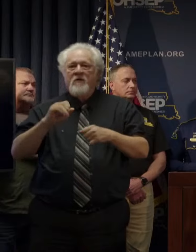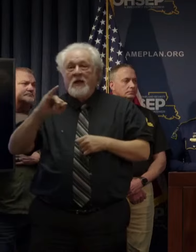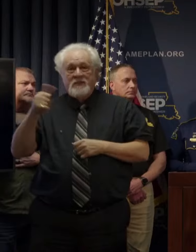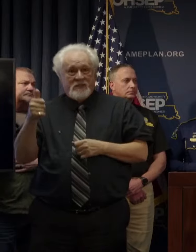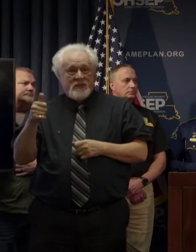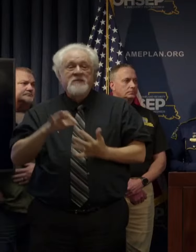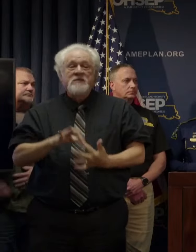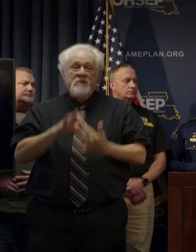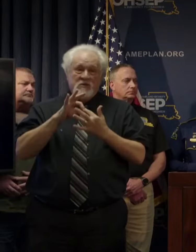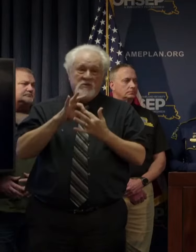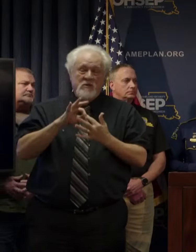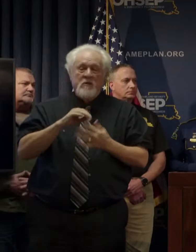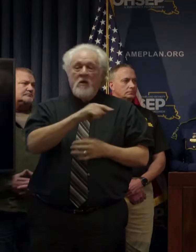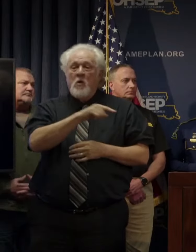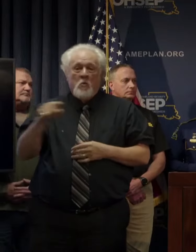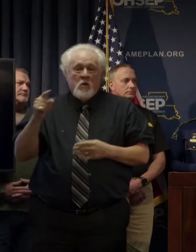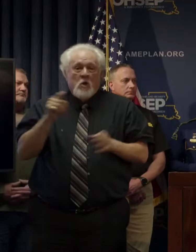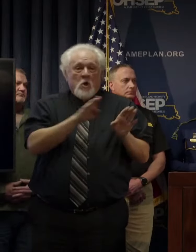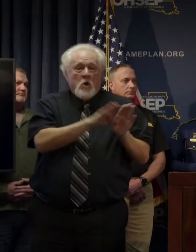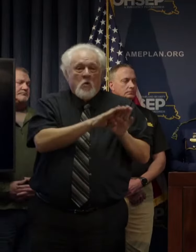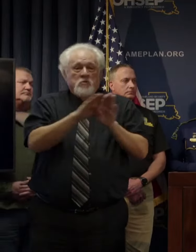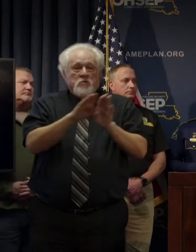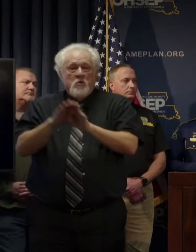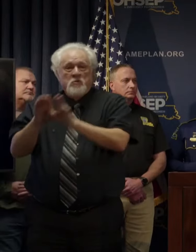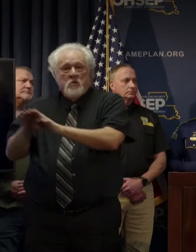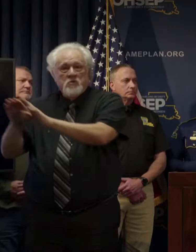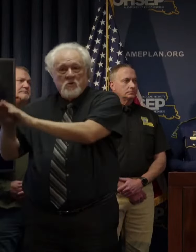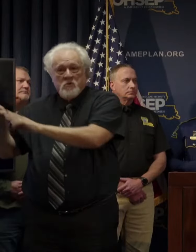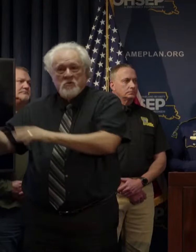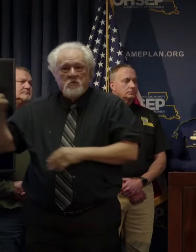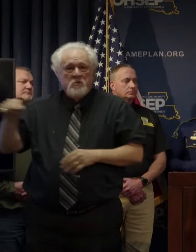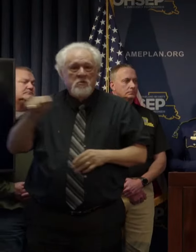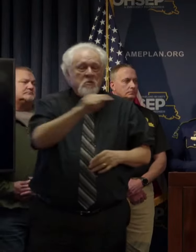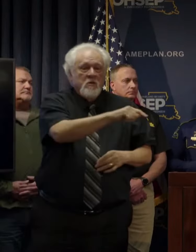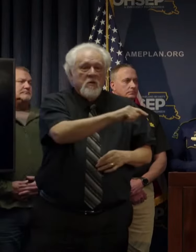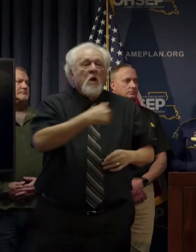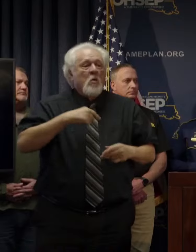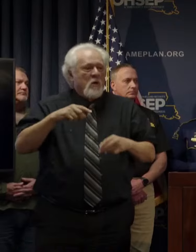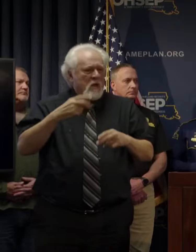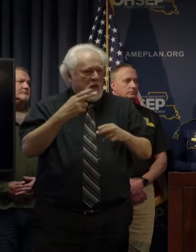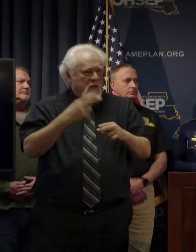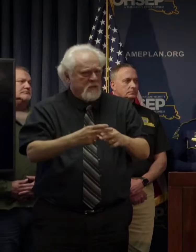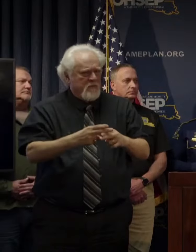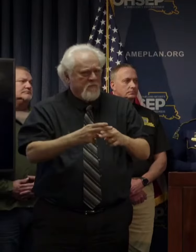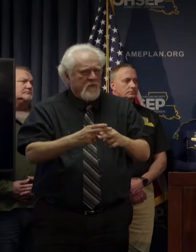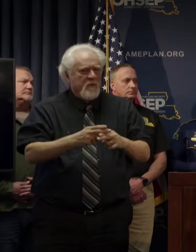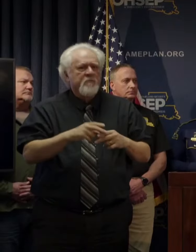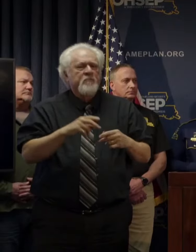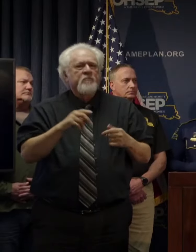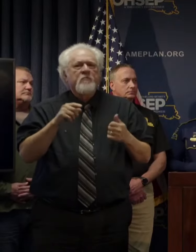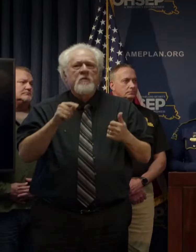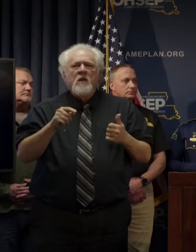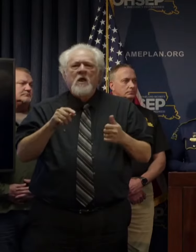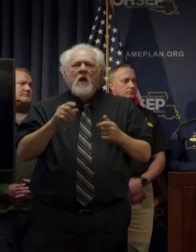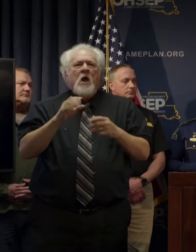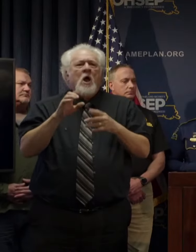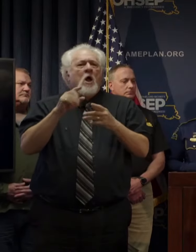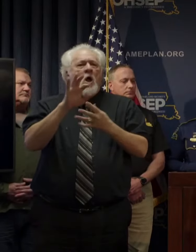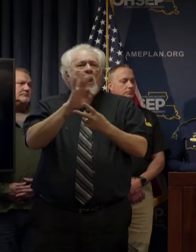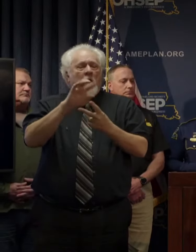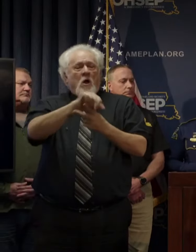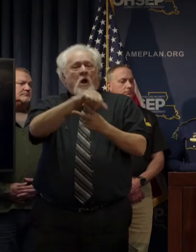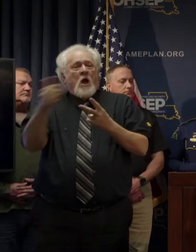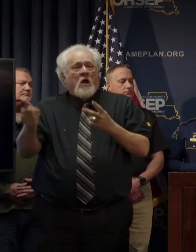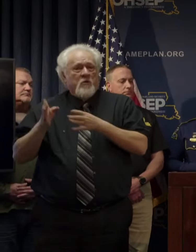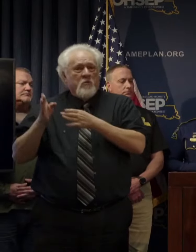I-10. And we will begin closing those portions. We have identified designated alternative routes